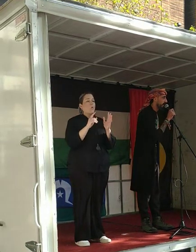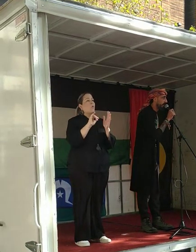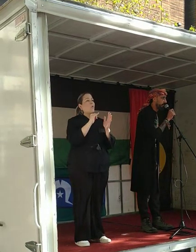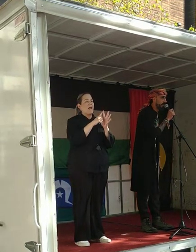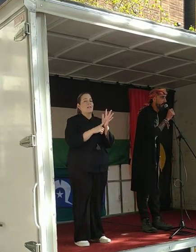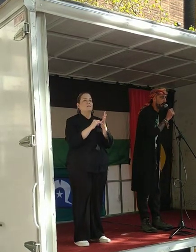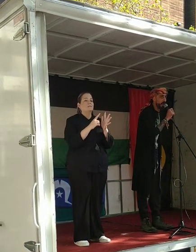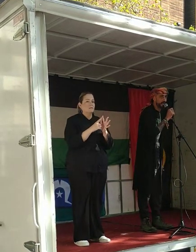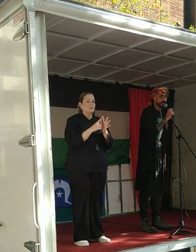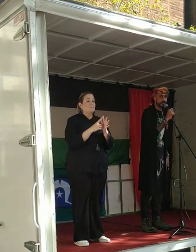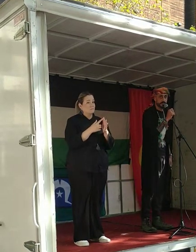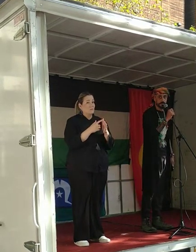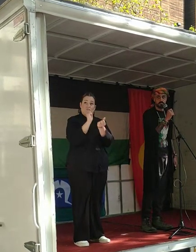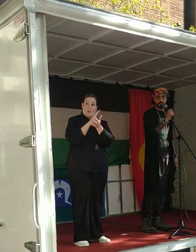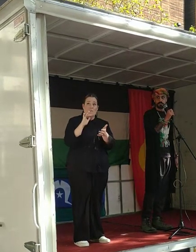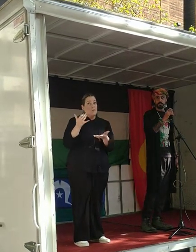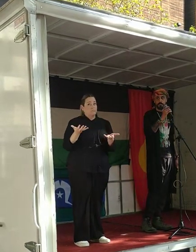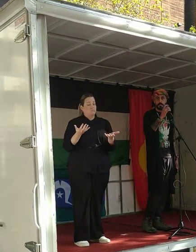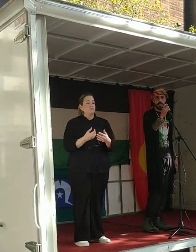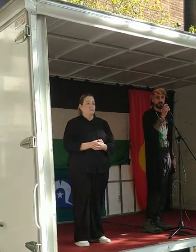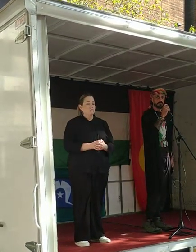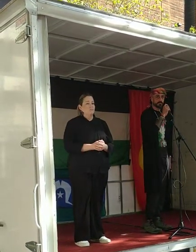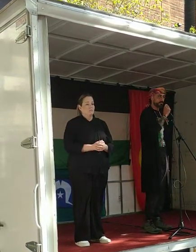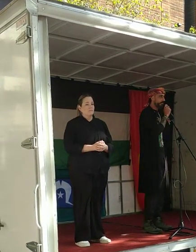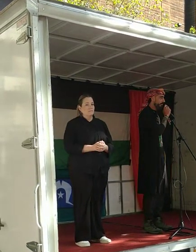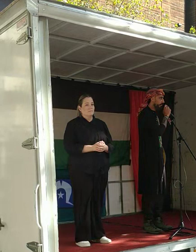are saying to them, freedom or else.